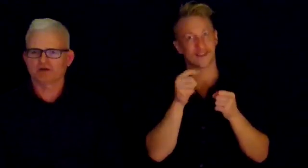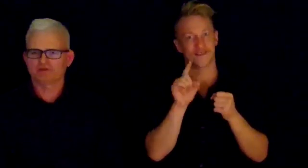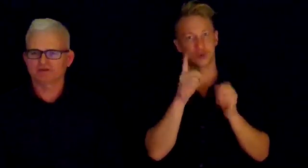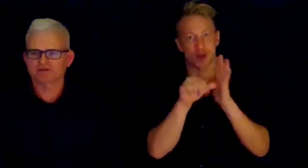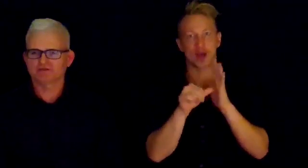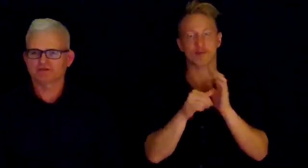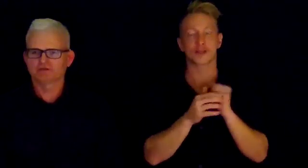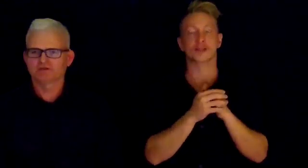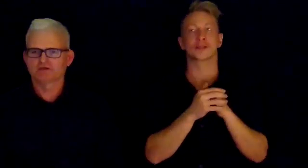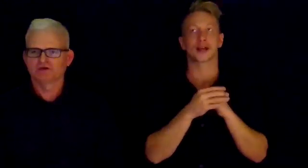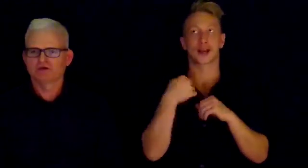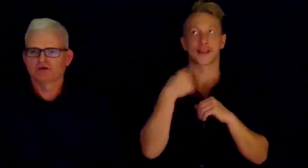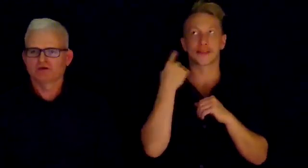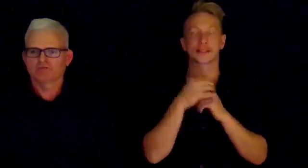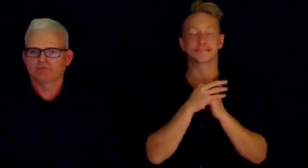So I think